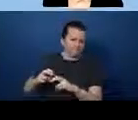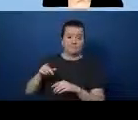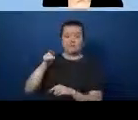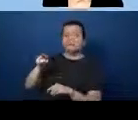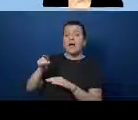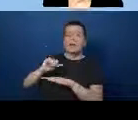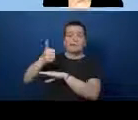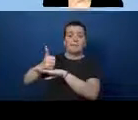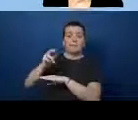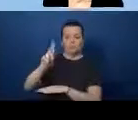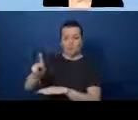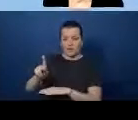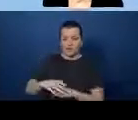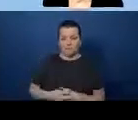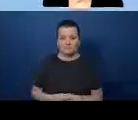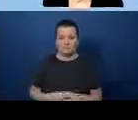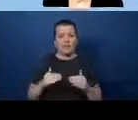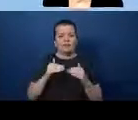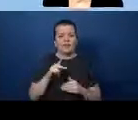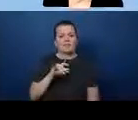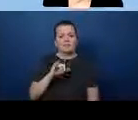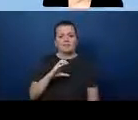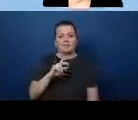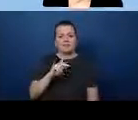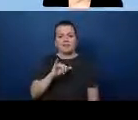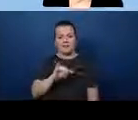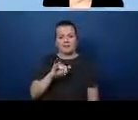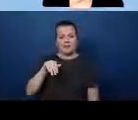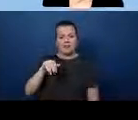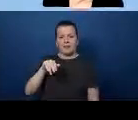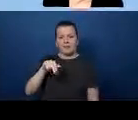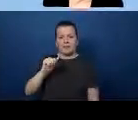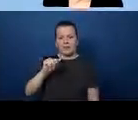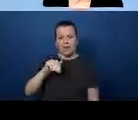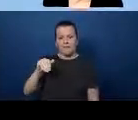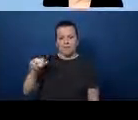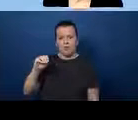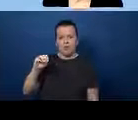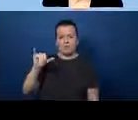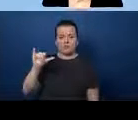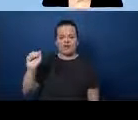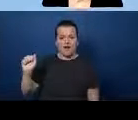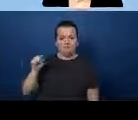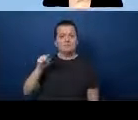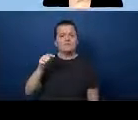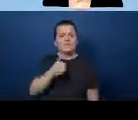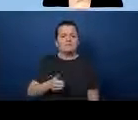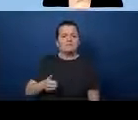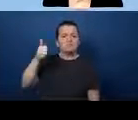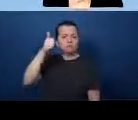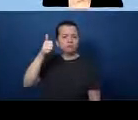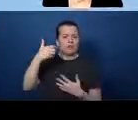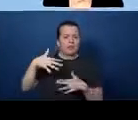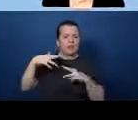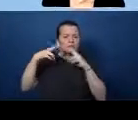global disability research, which includes stigma and discrimination, inclusive education, participatory research